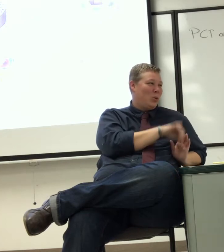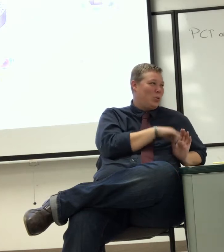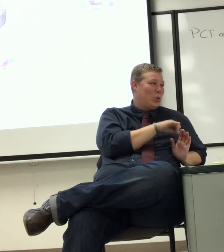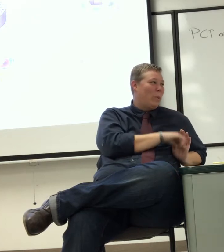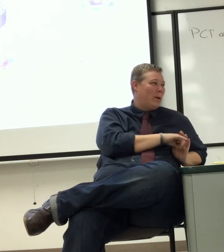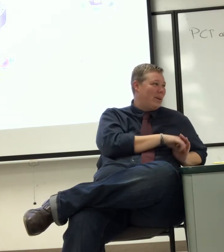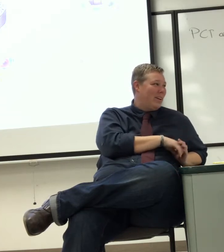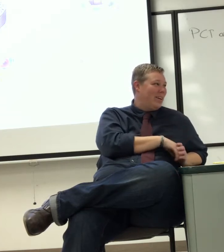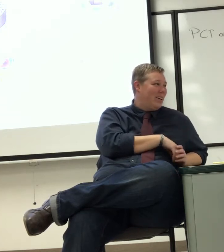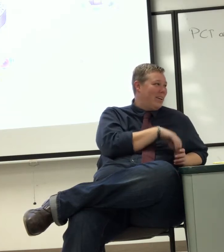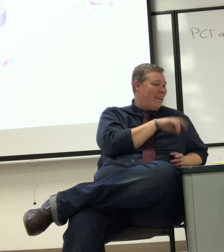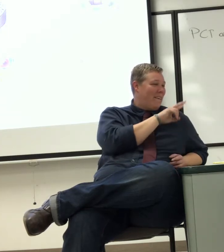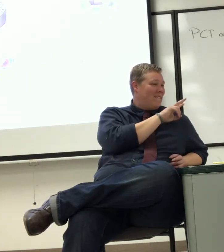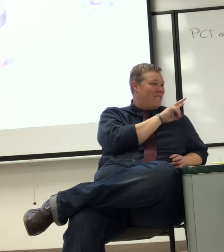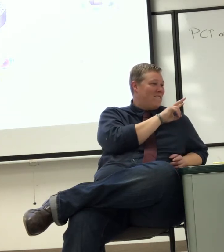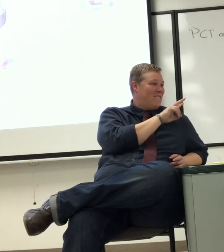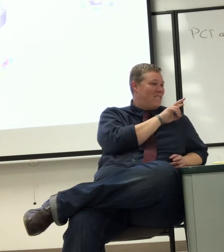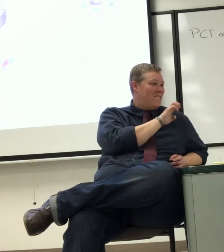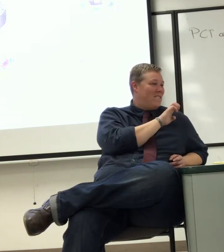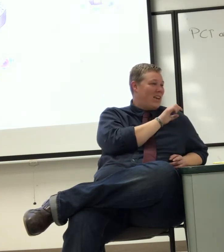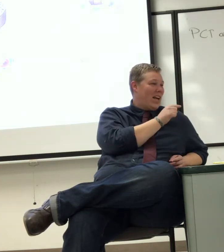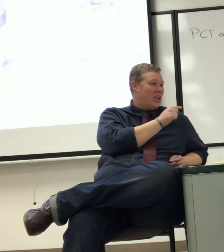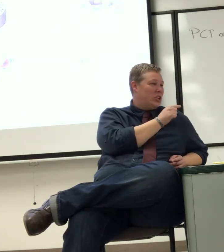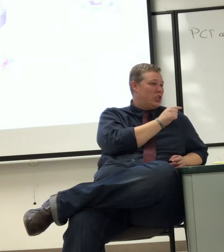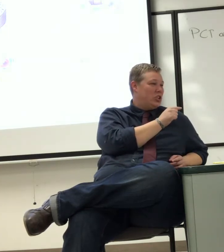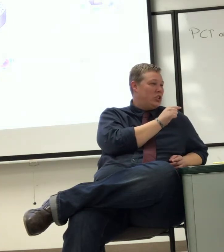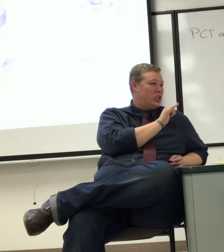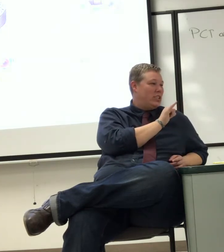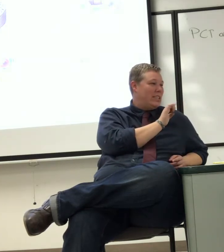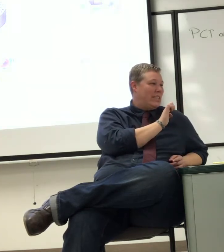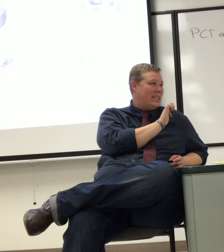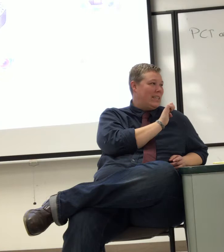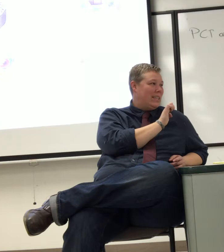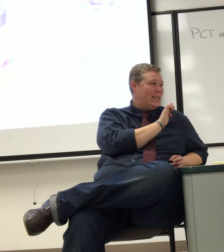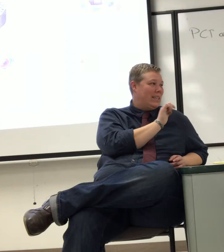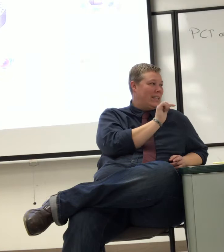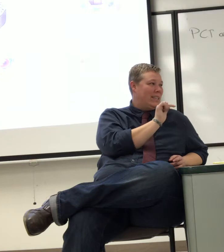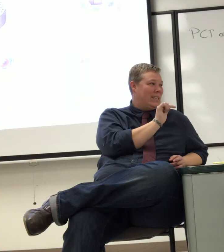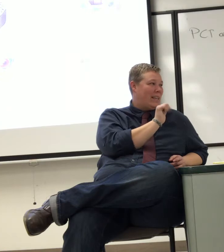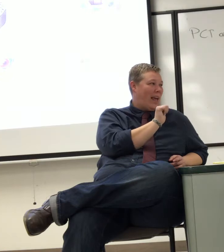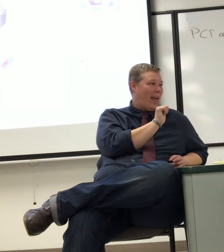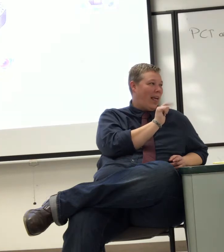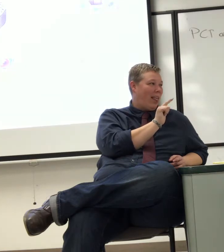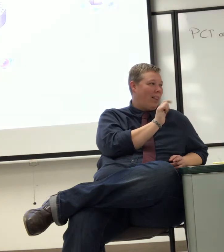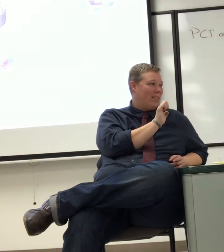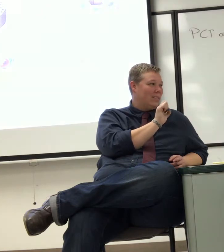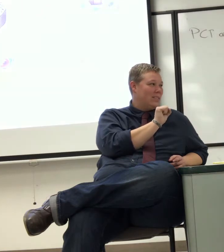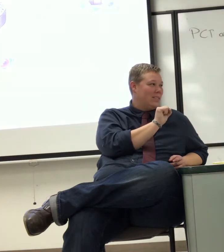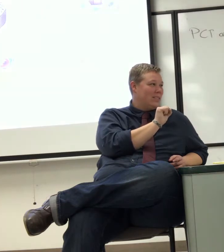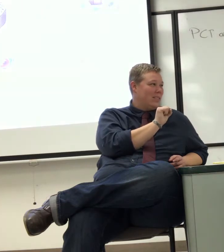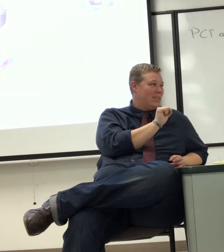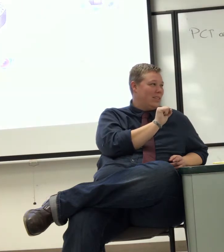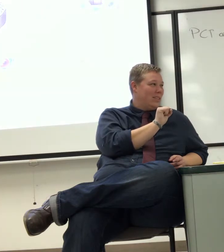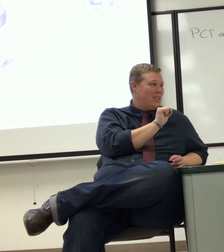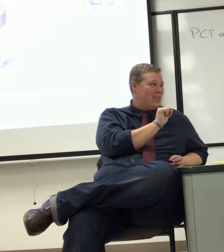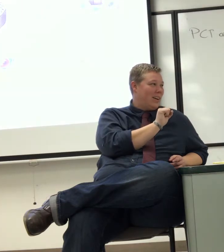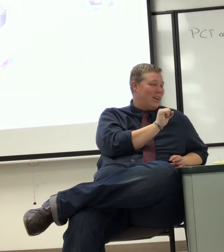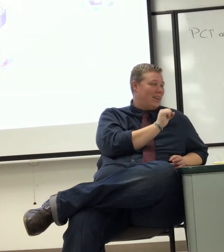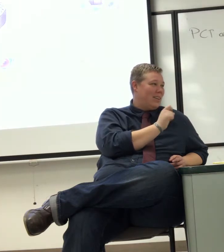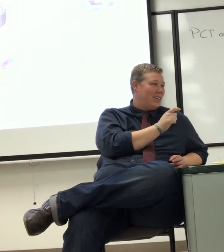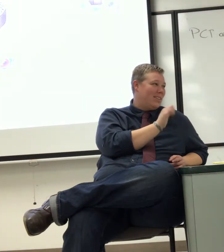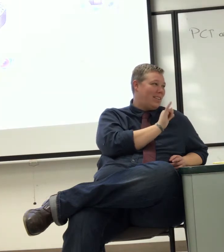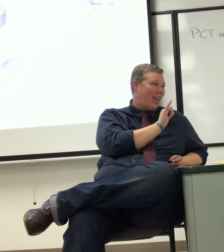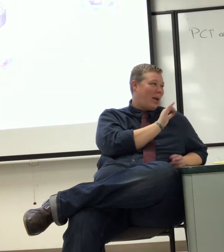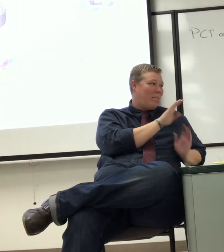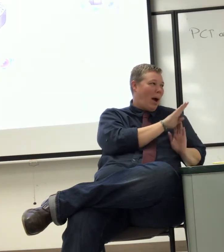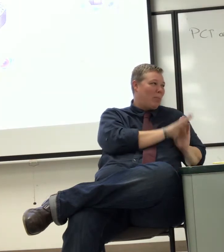So those are the features: more mitochondria, microvilli brush border. They have those things because